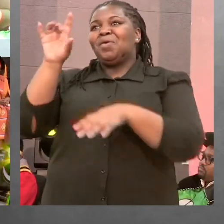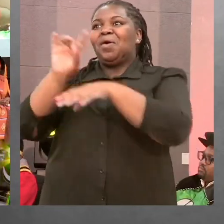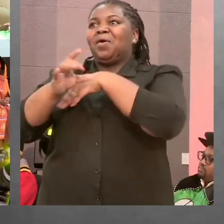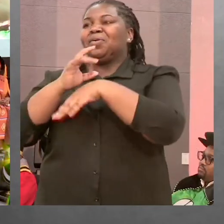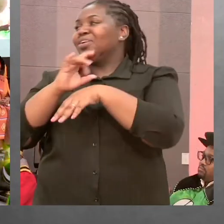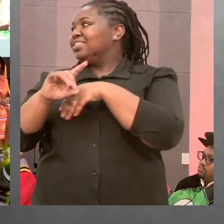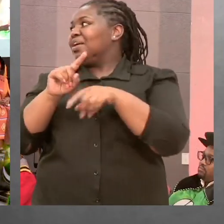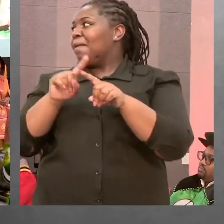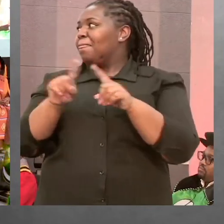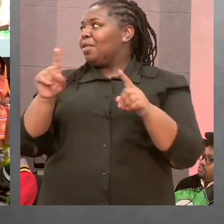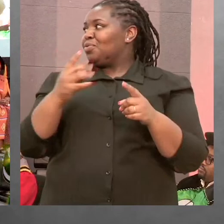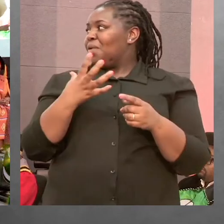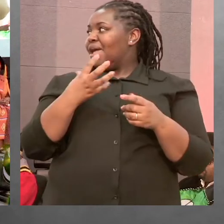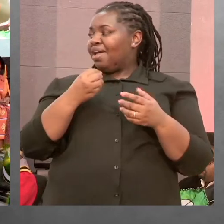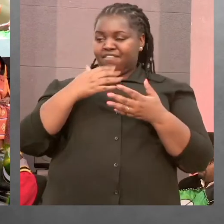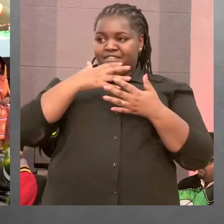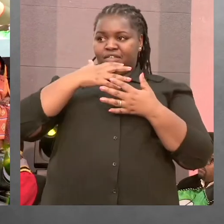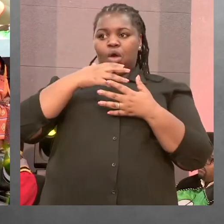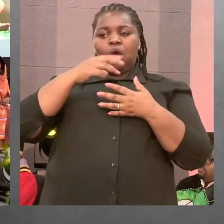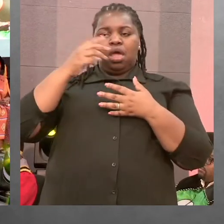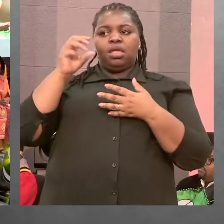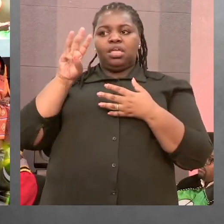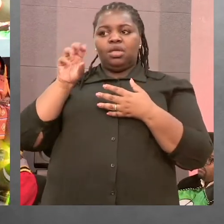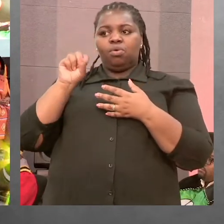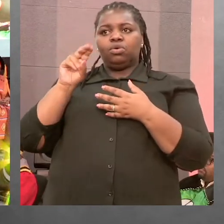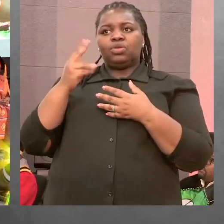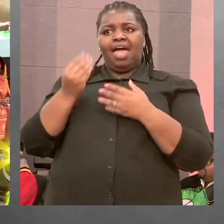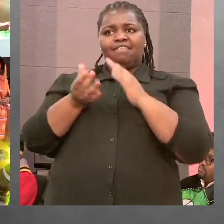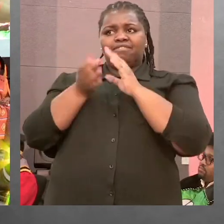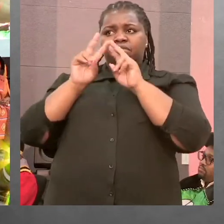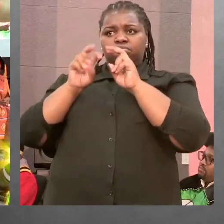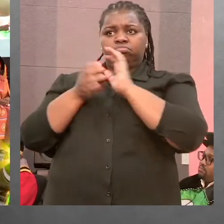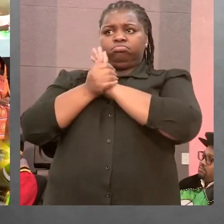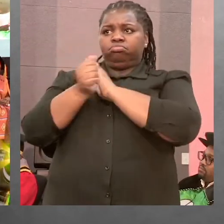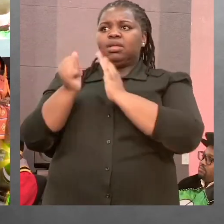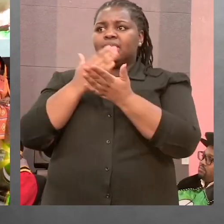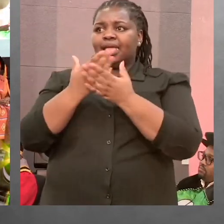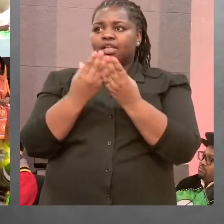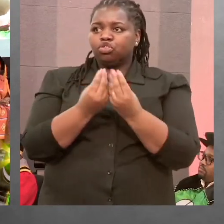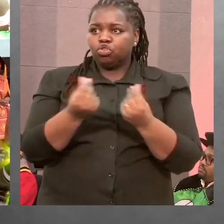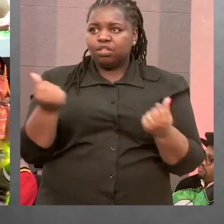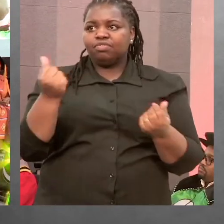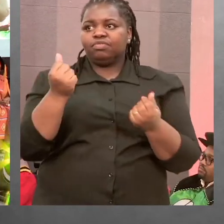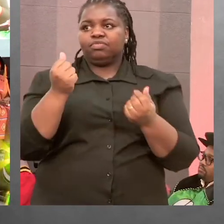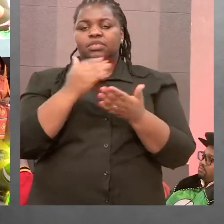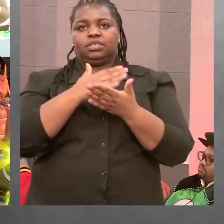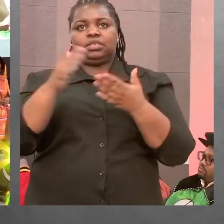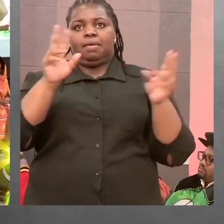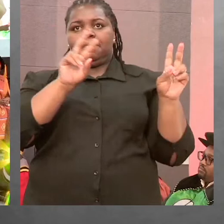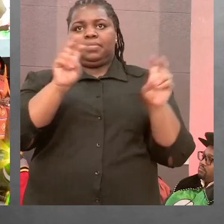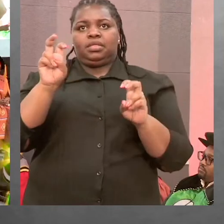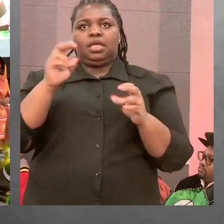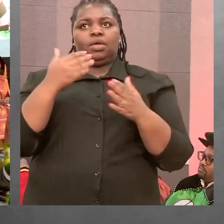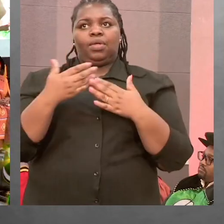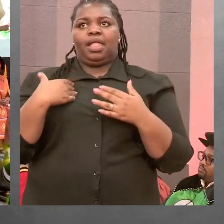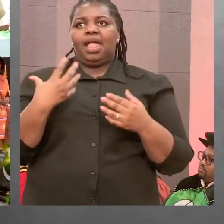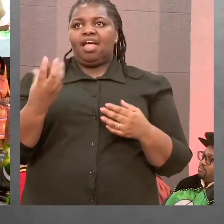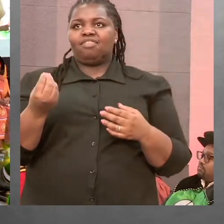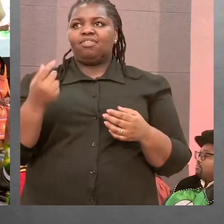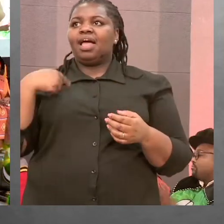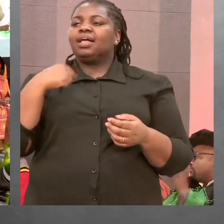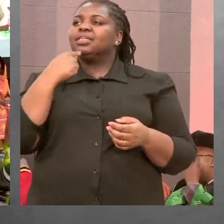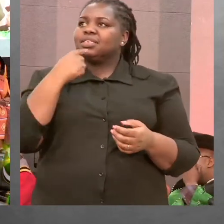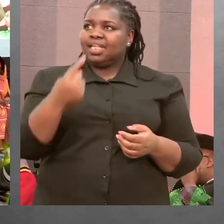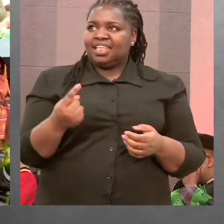arm ye research that WUSU has that can resolve some of the matters that we have. And I'm therefore